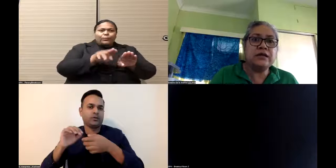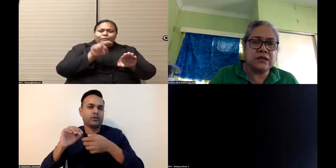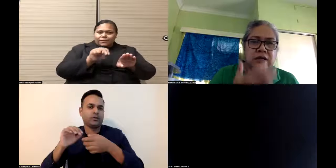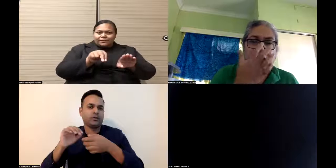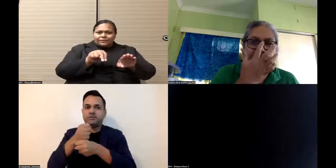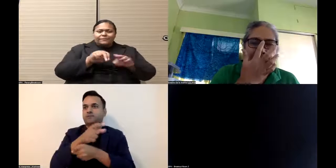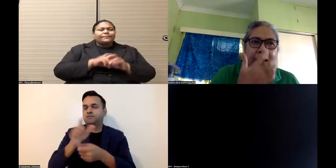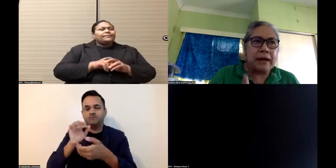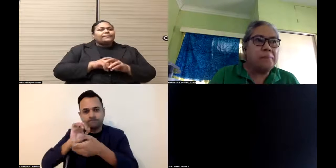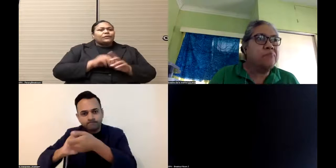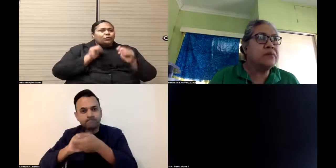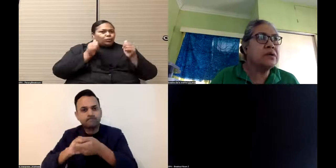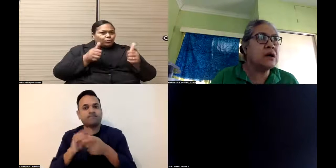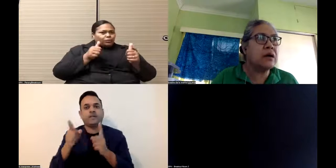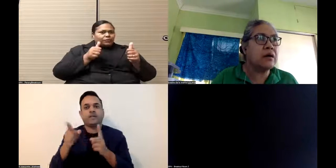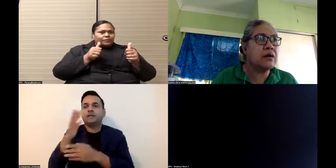an easy